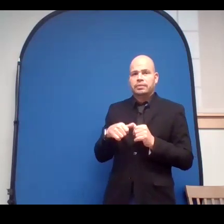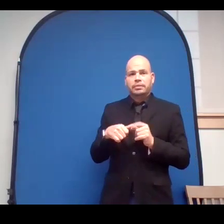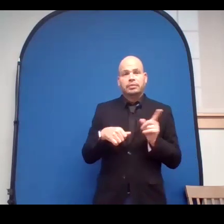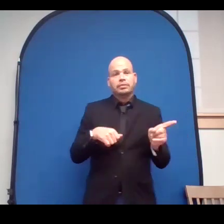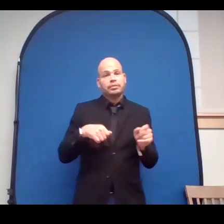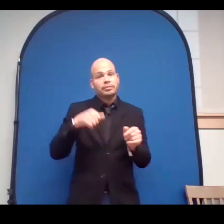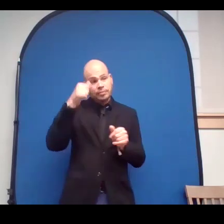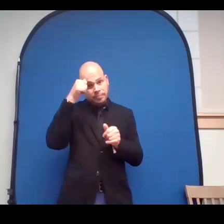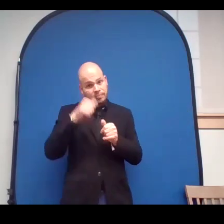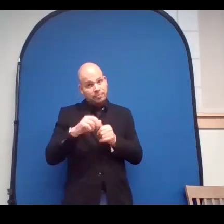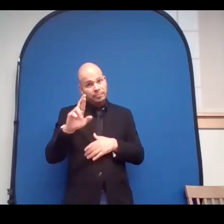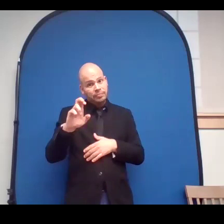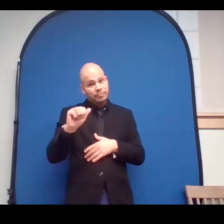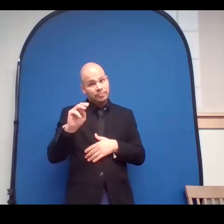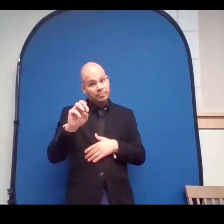now?